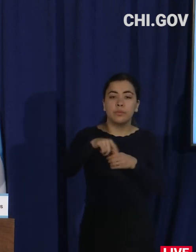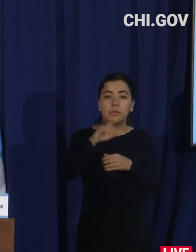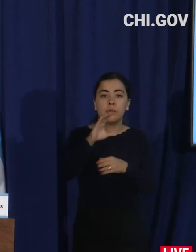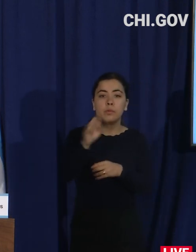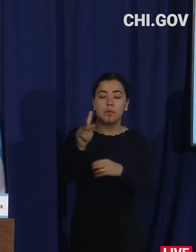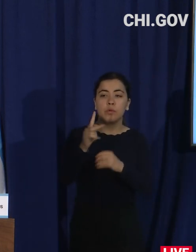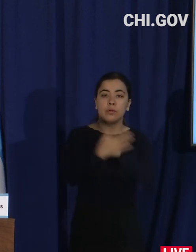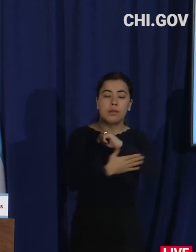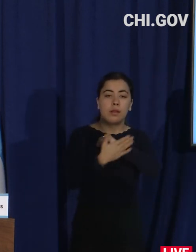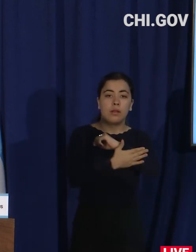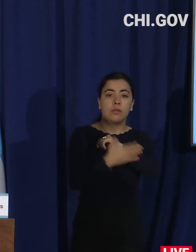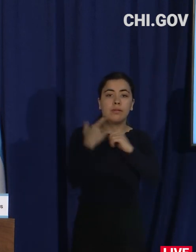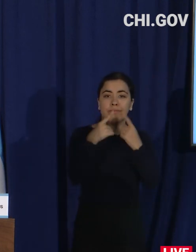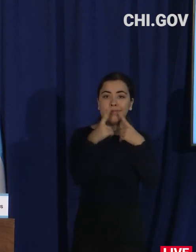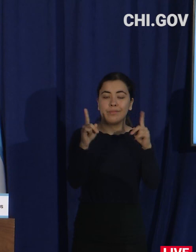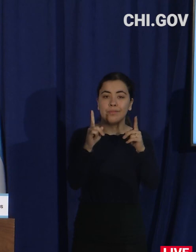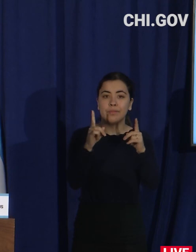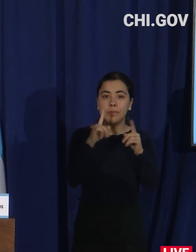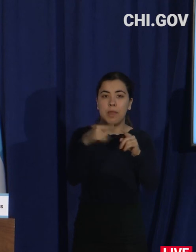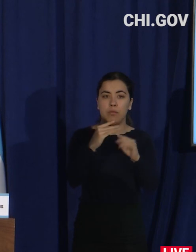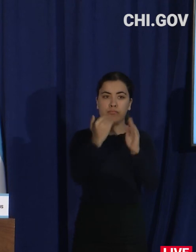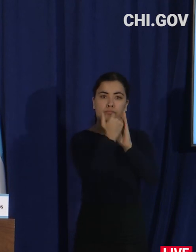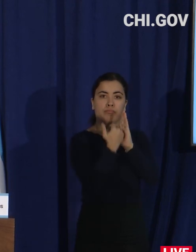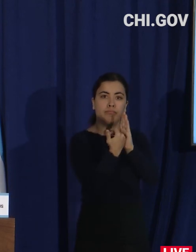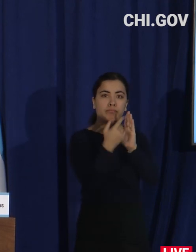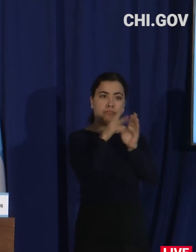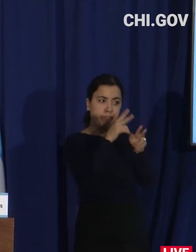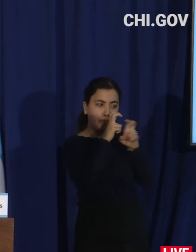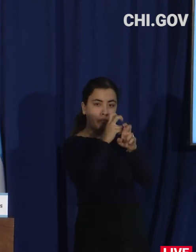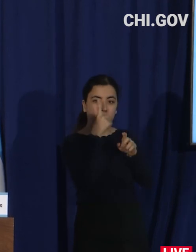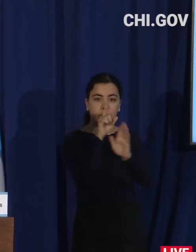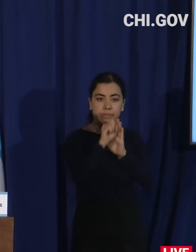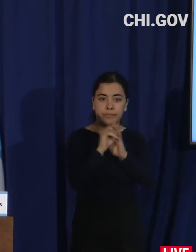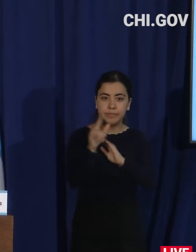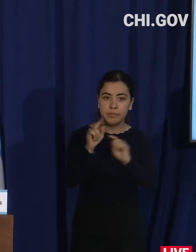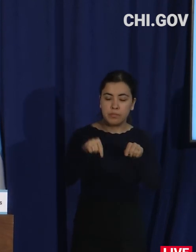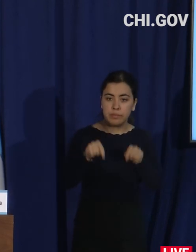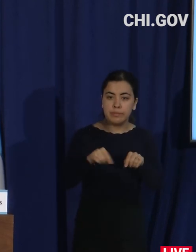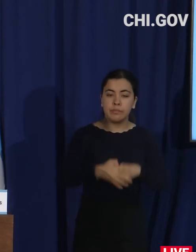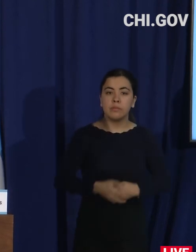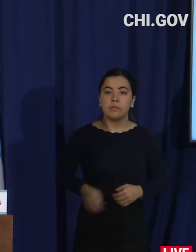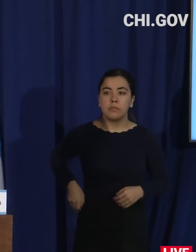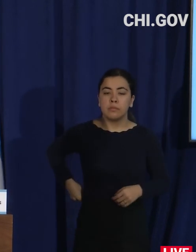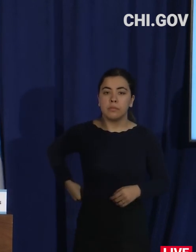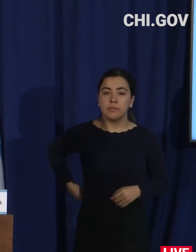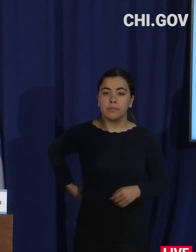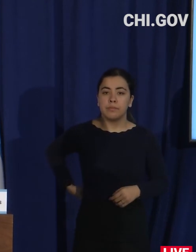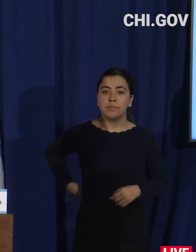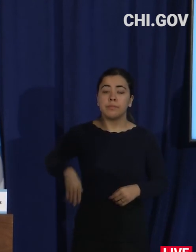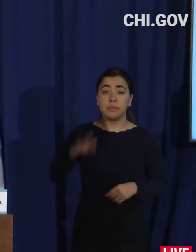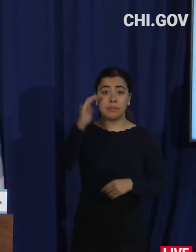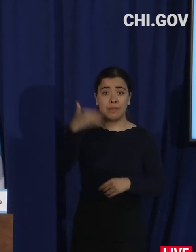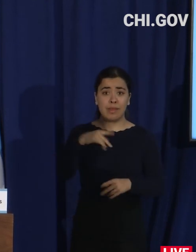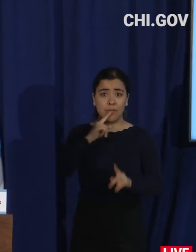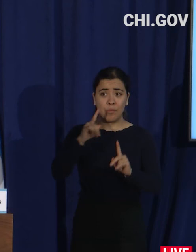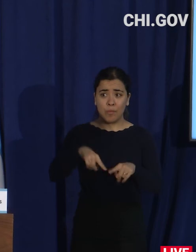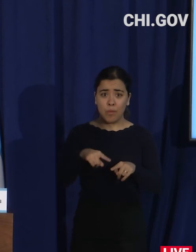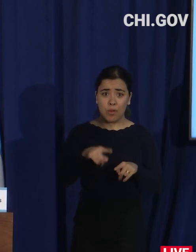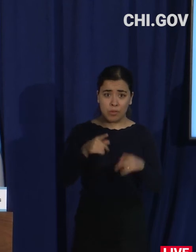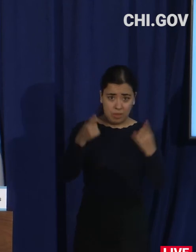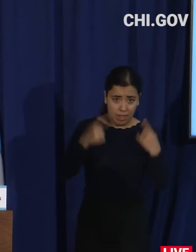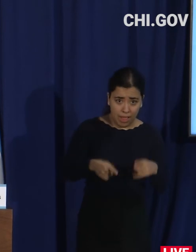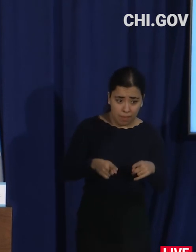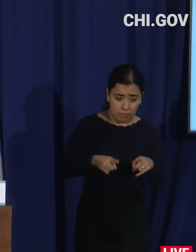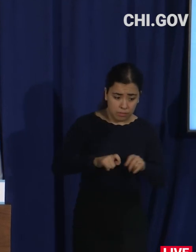renewed restrictions from the state. And apparently there is a report that may happen as soon as